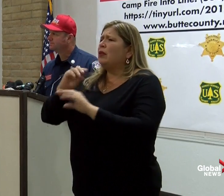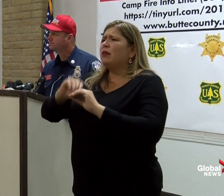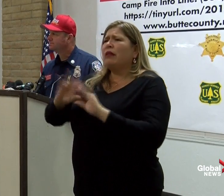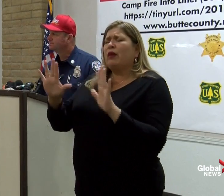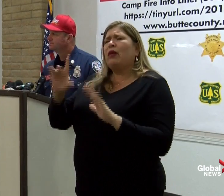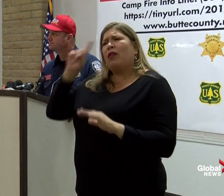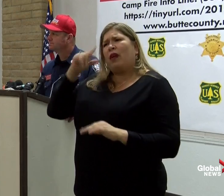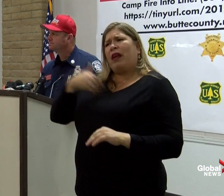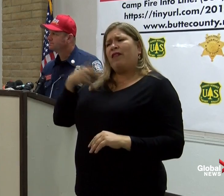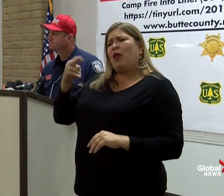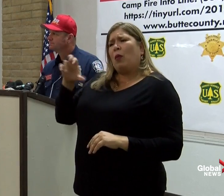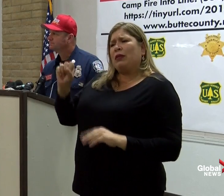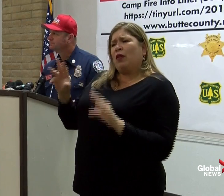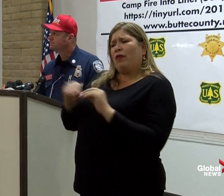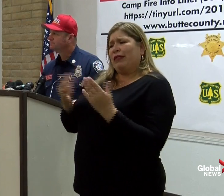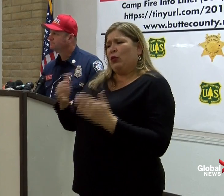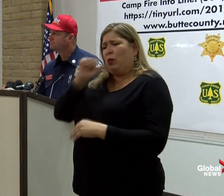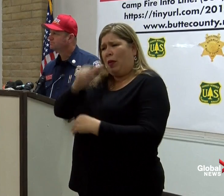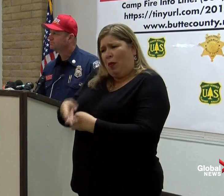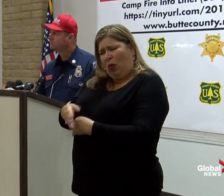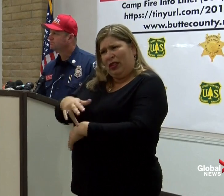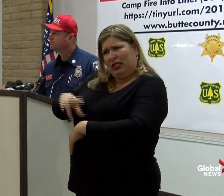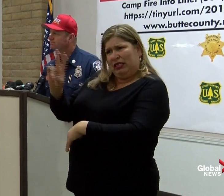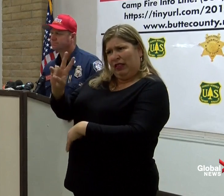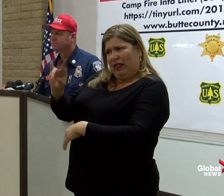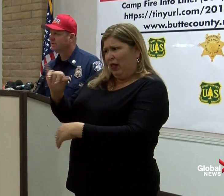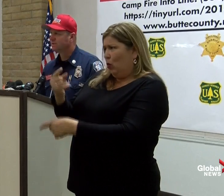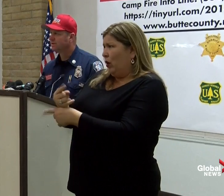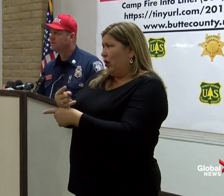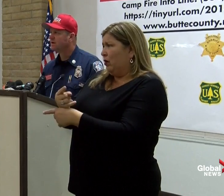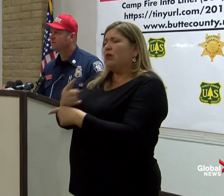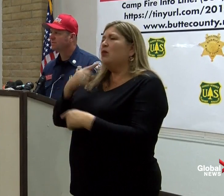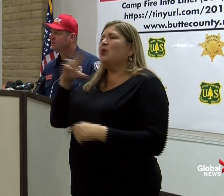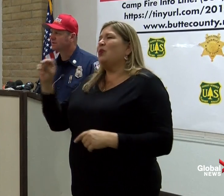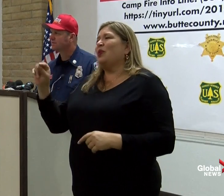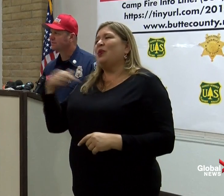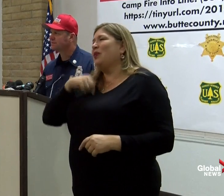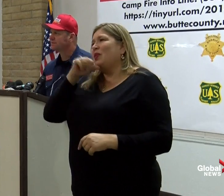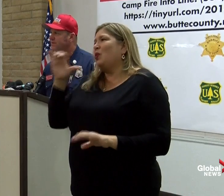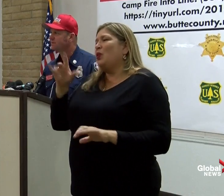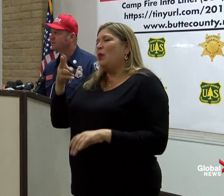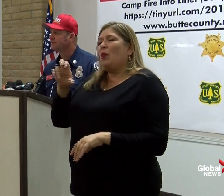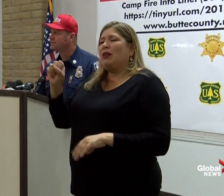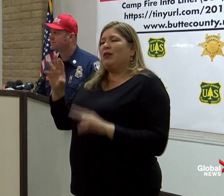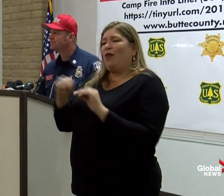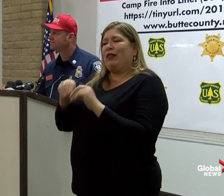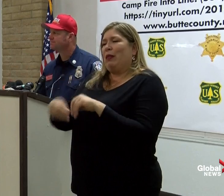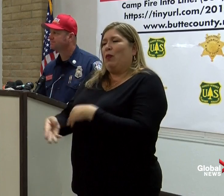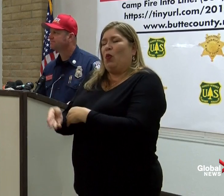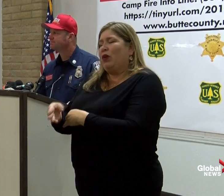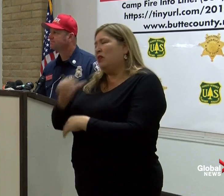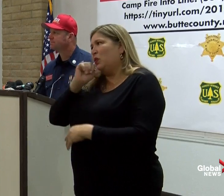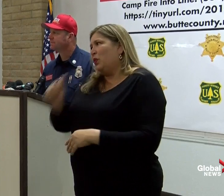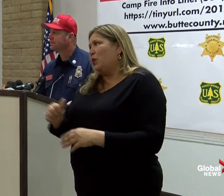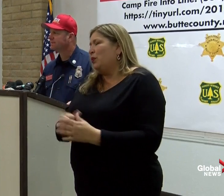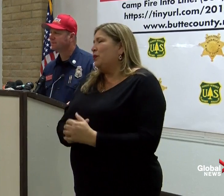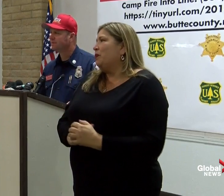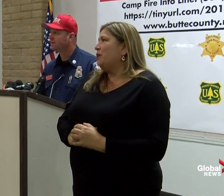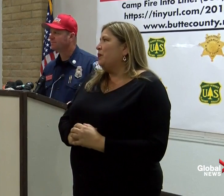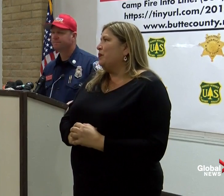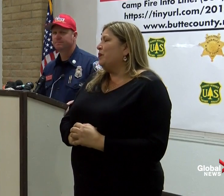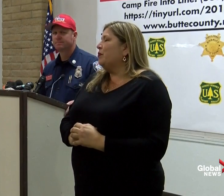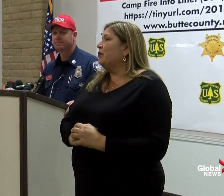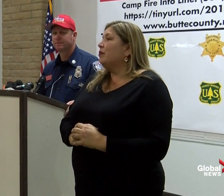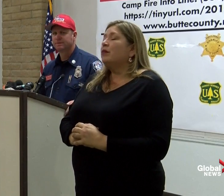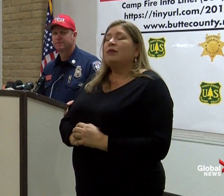press conference here tomorrow morning at 7 a.m. Is that correct? No, we do not do press conferences in the mornings. Okay, thank you. You're